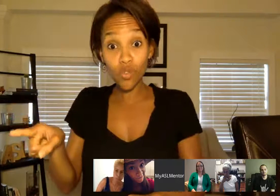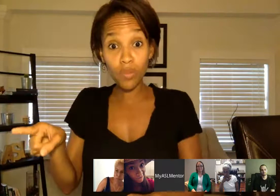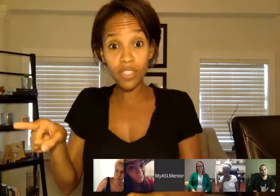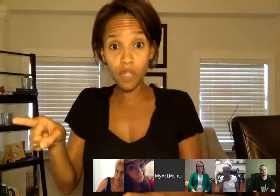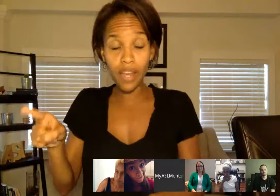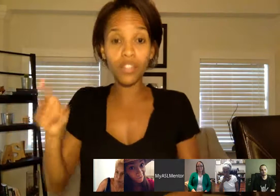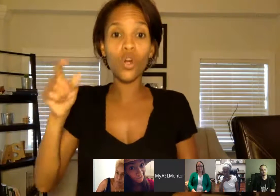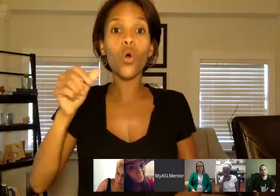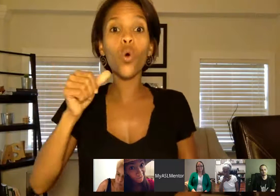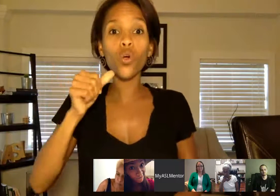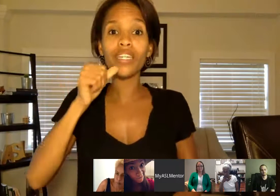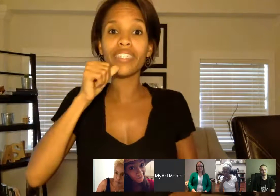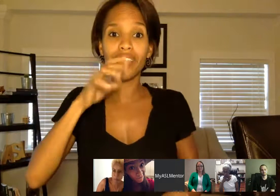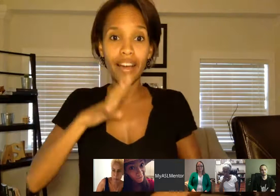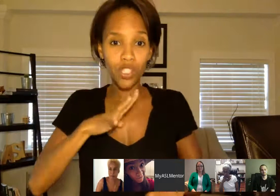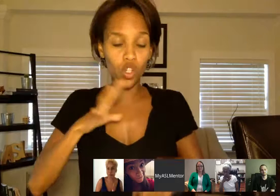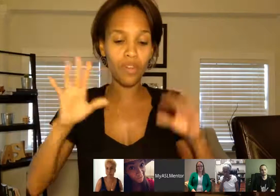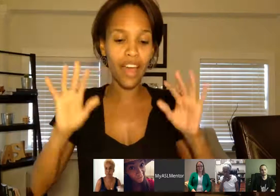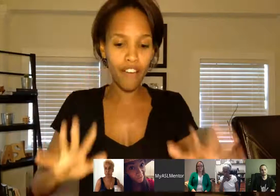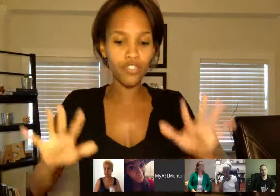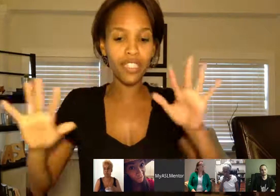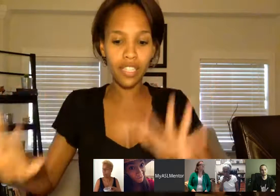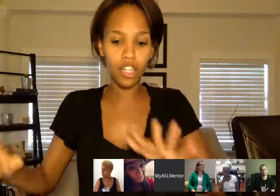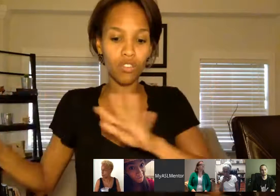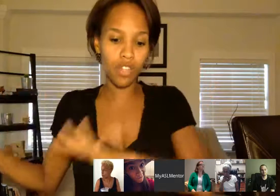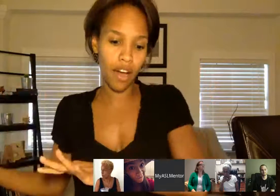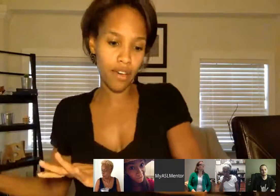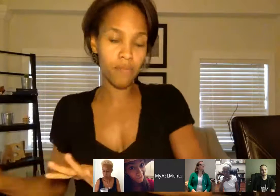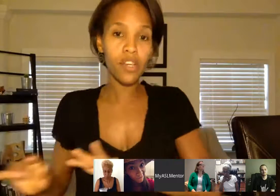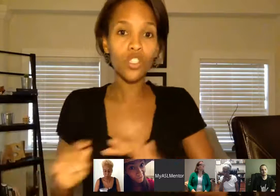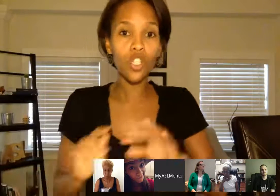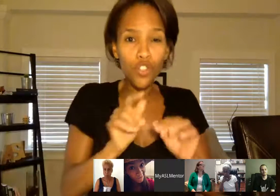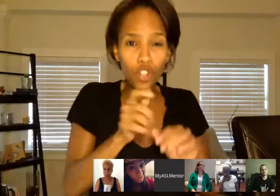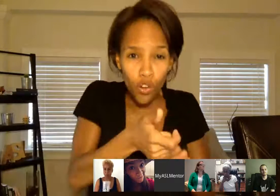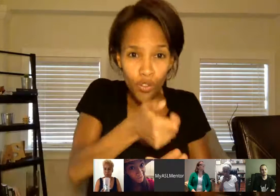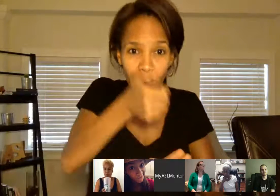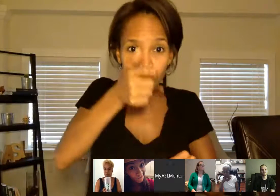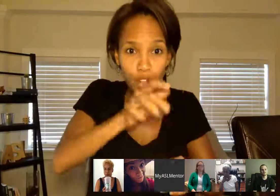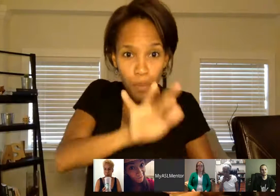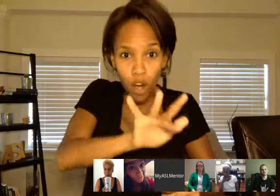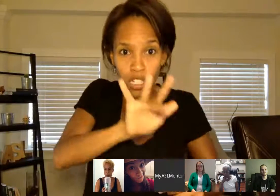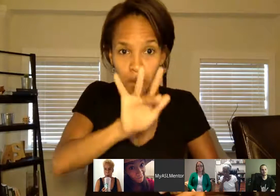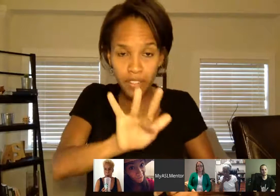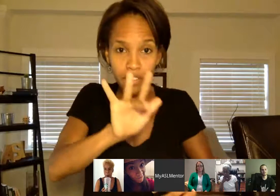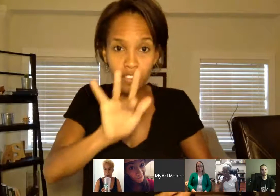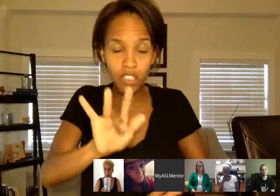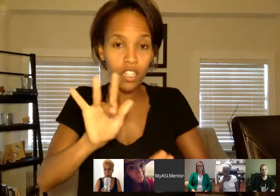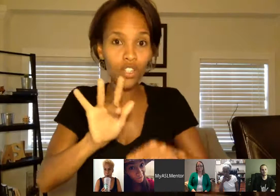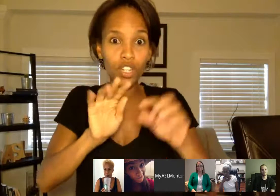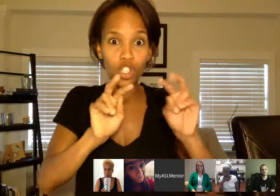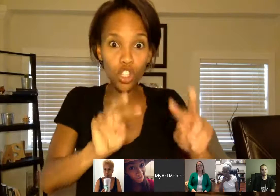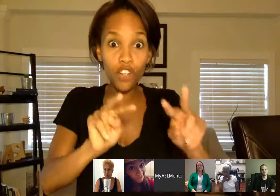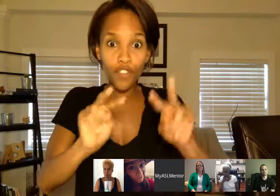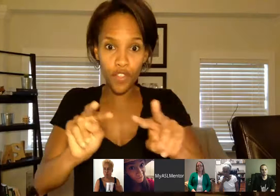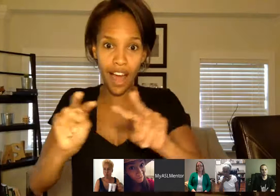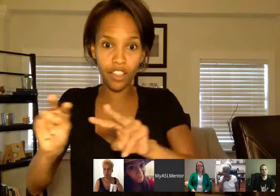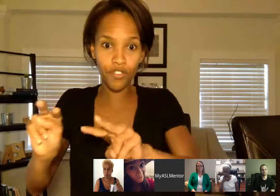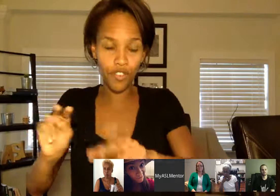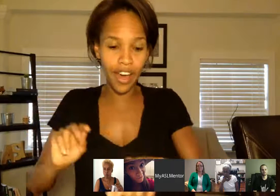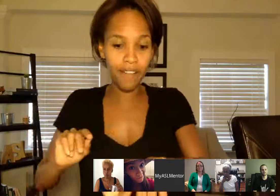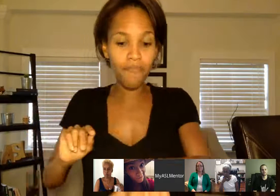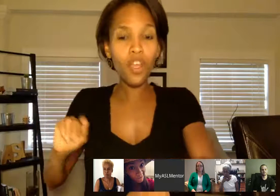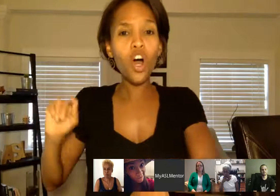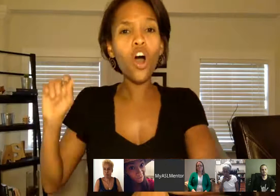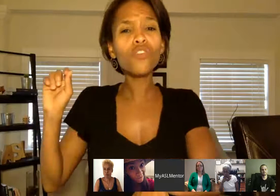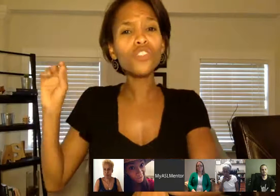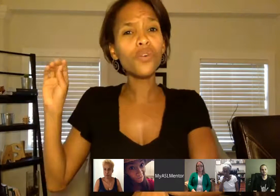indexes to the woman in space, or he signs woman every single time. So if you go through that with your pause button, you can look for